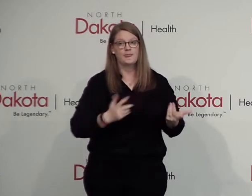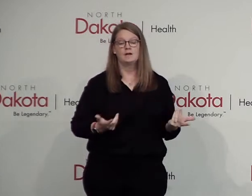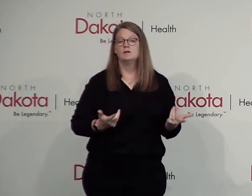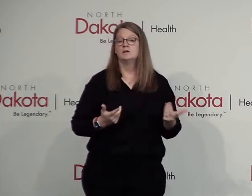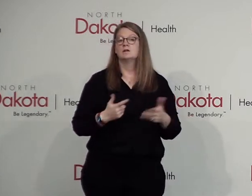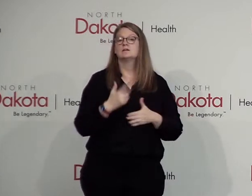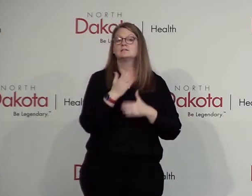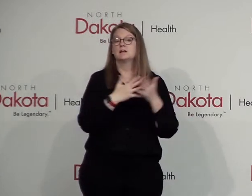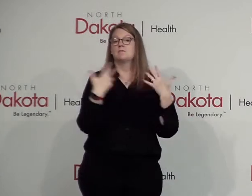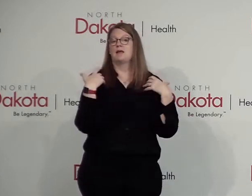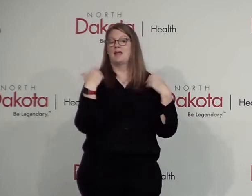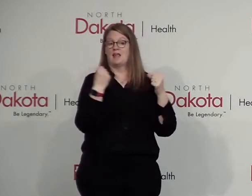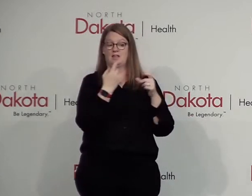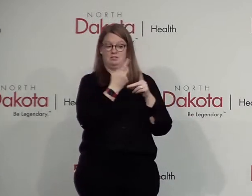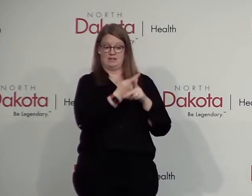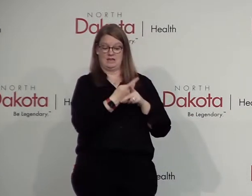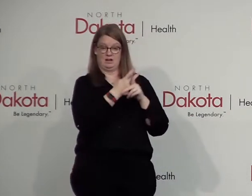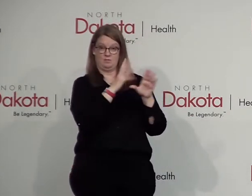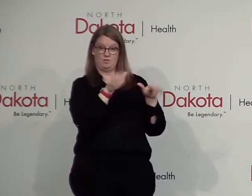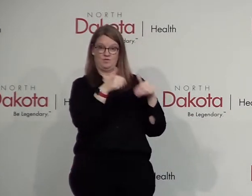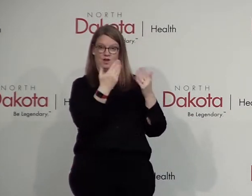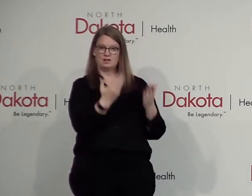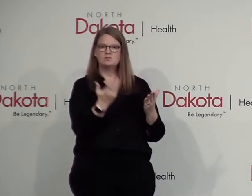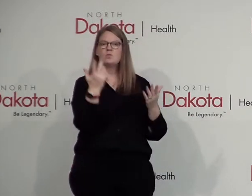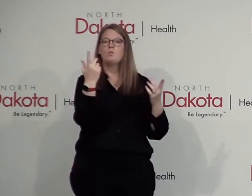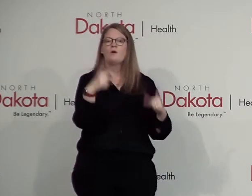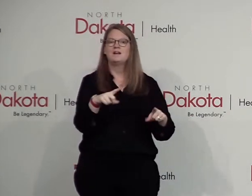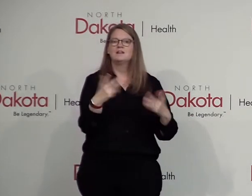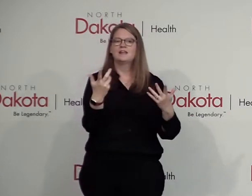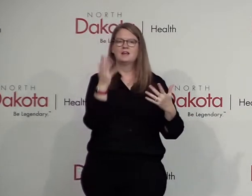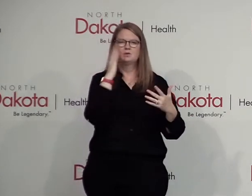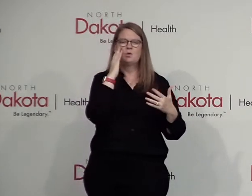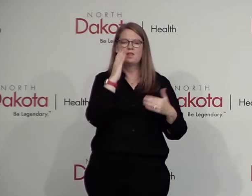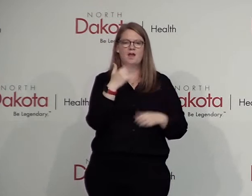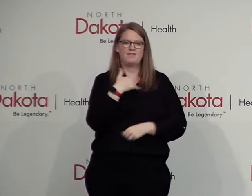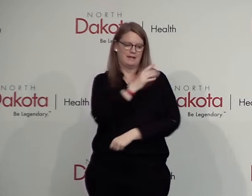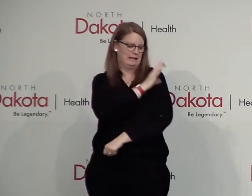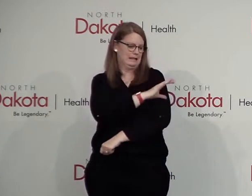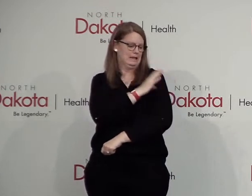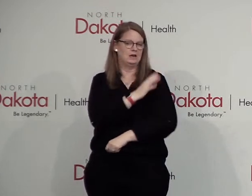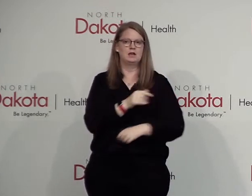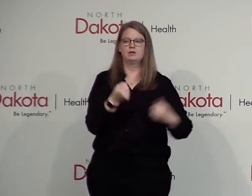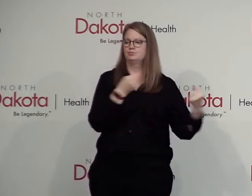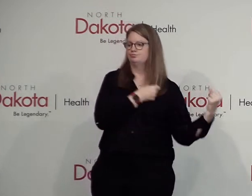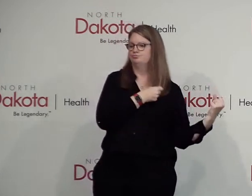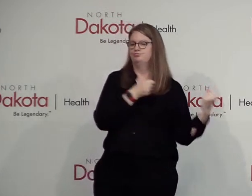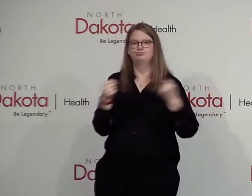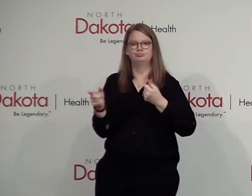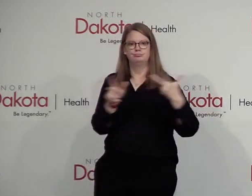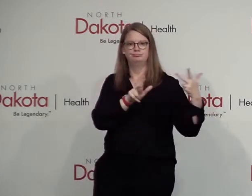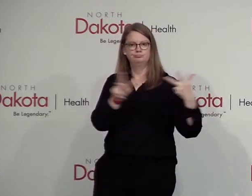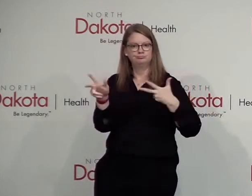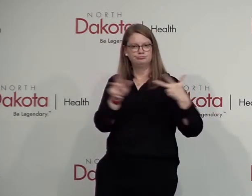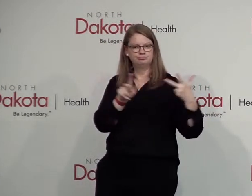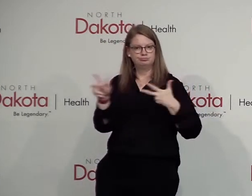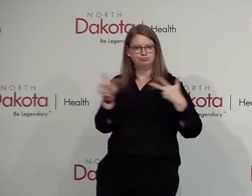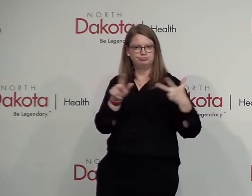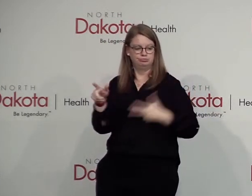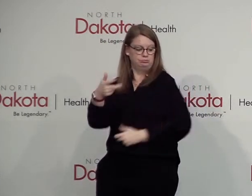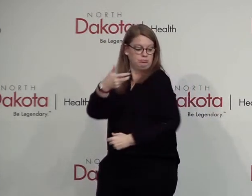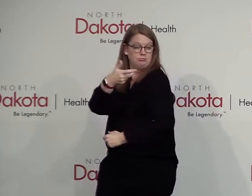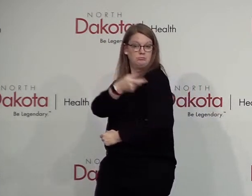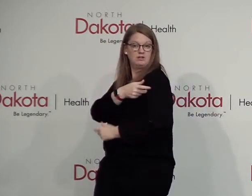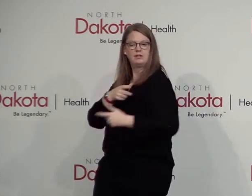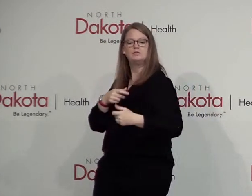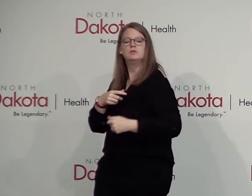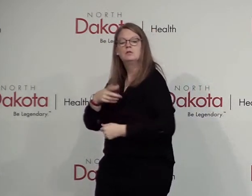Some healthcare providers are utilizing drive-through flu vaccine clinics. If you are trying to find a location where you can get your